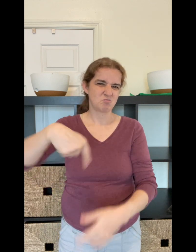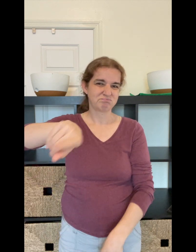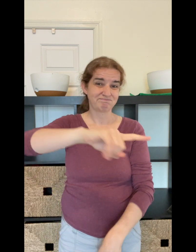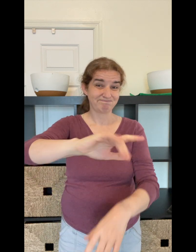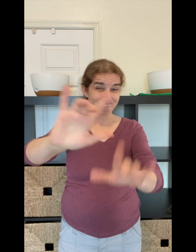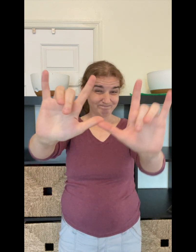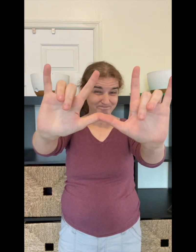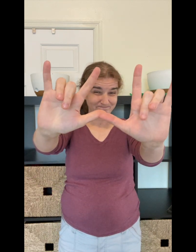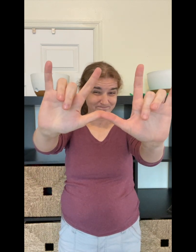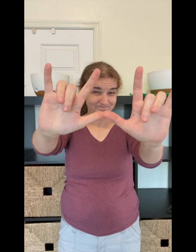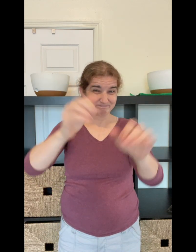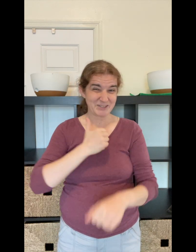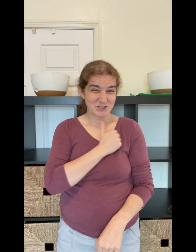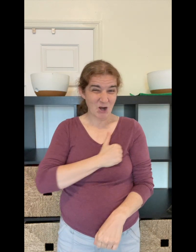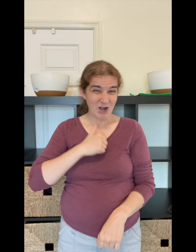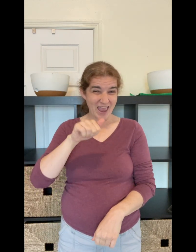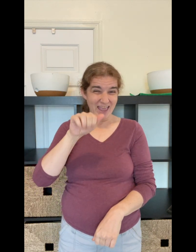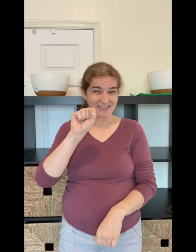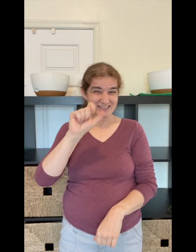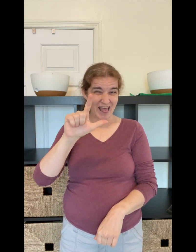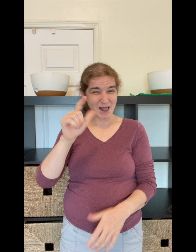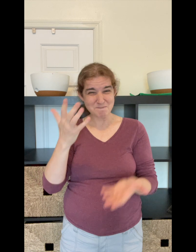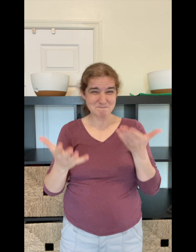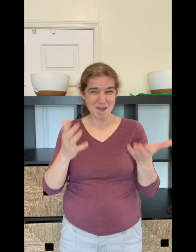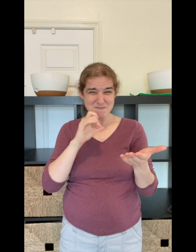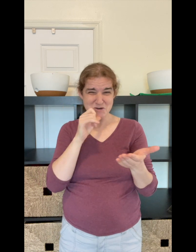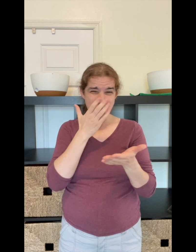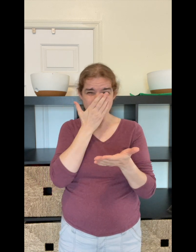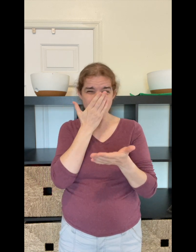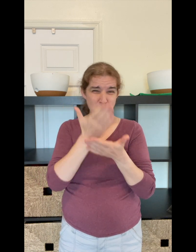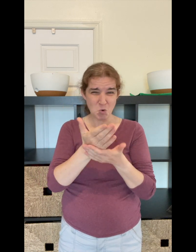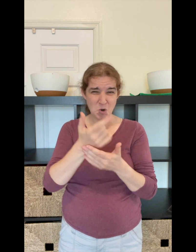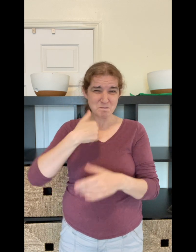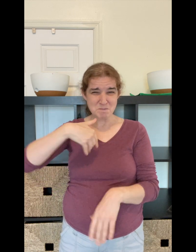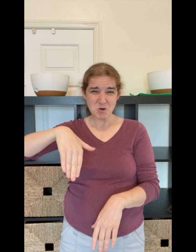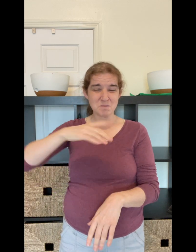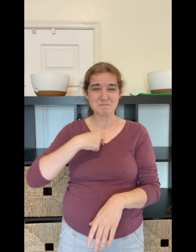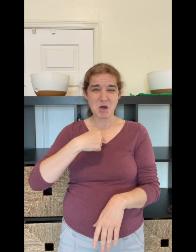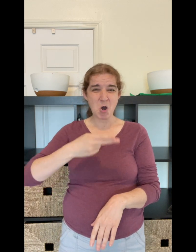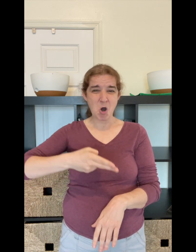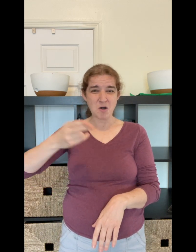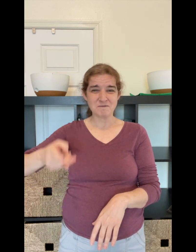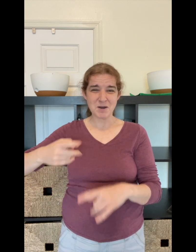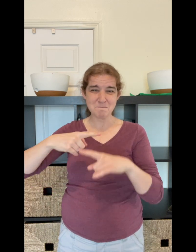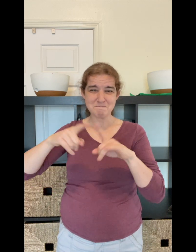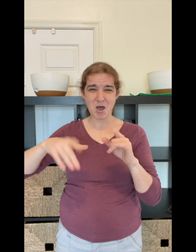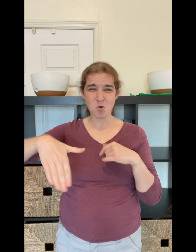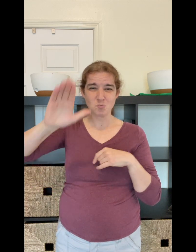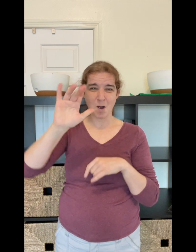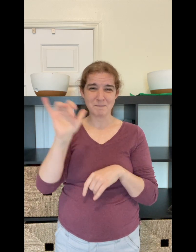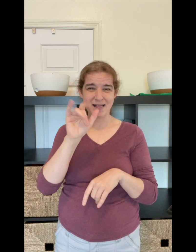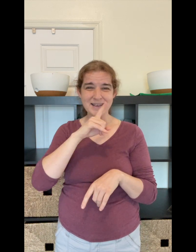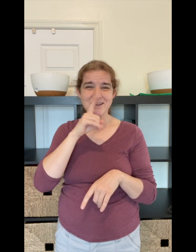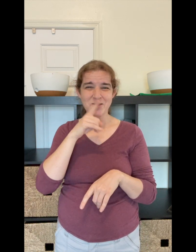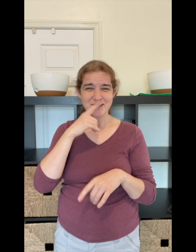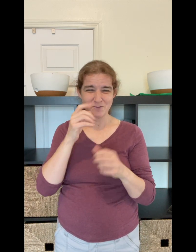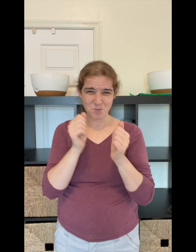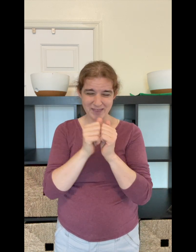vocabulary list that might be helpful to you guys. Thank you. I love you. I'm sorry, my ASL is maybe not